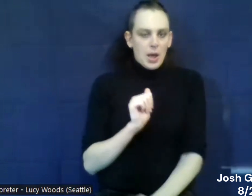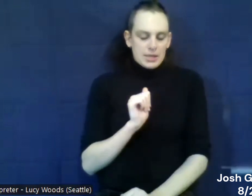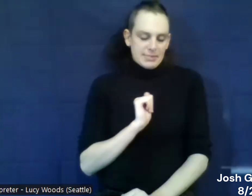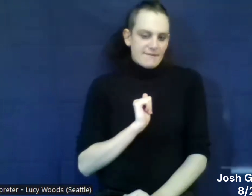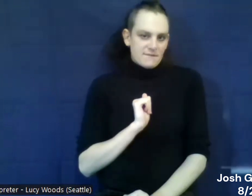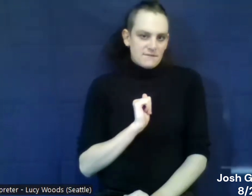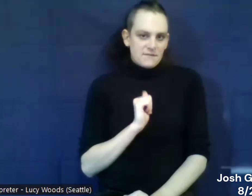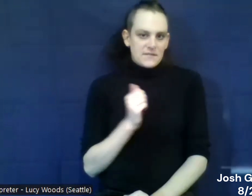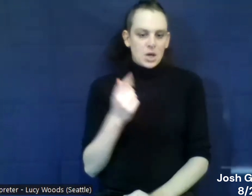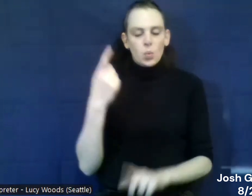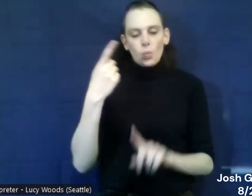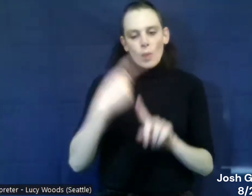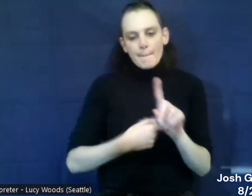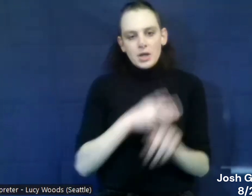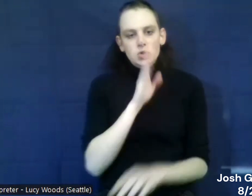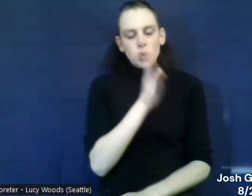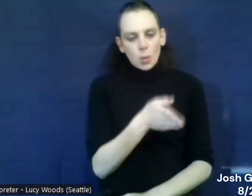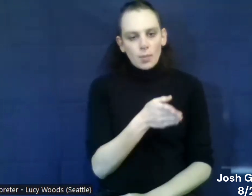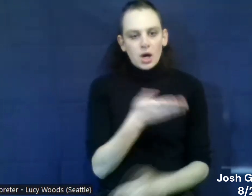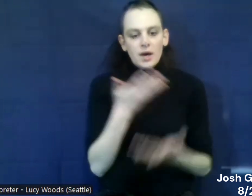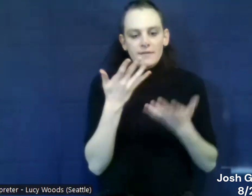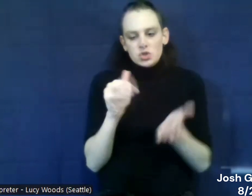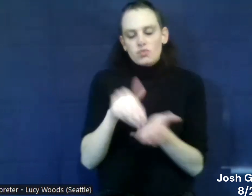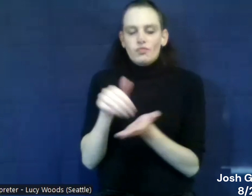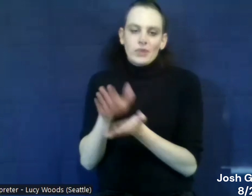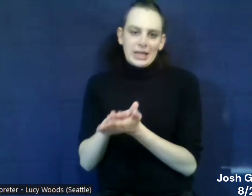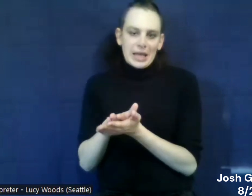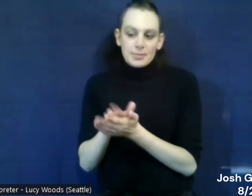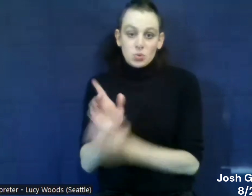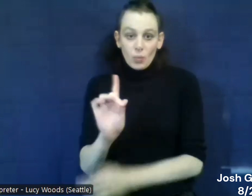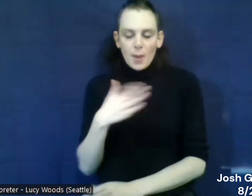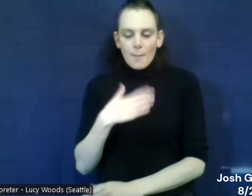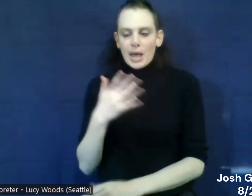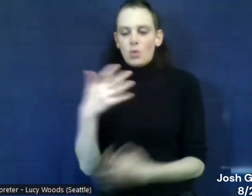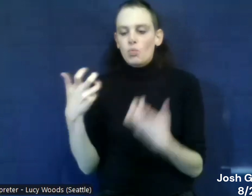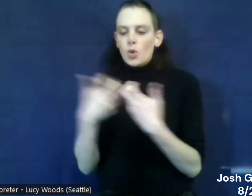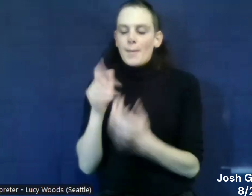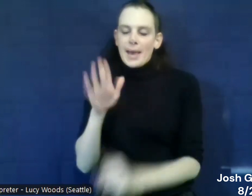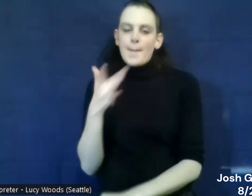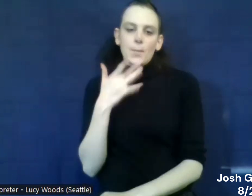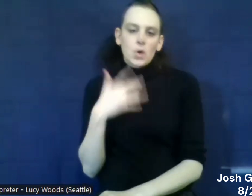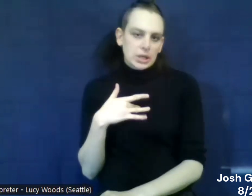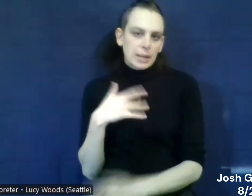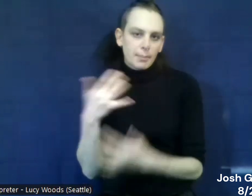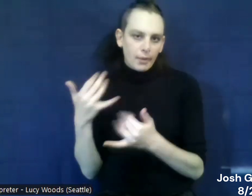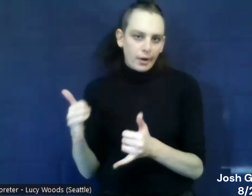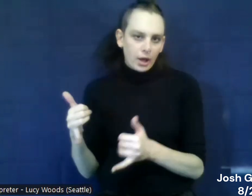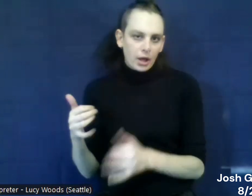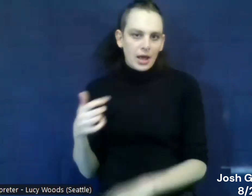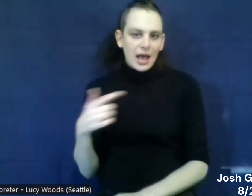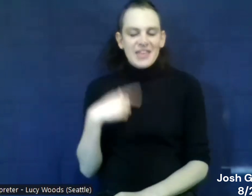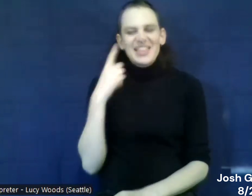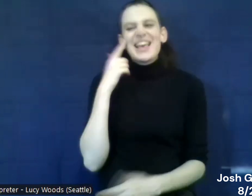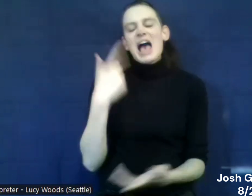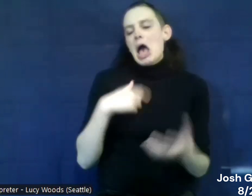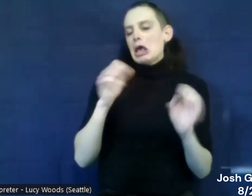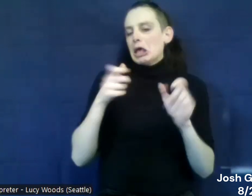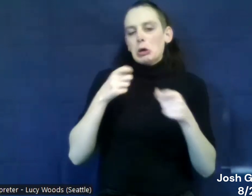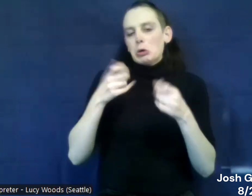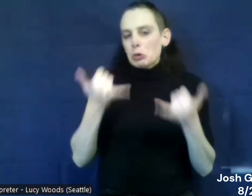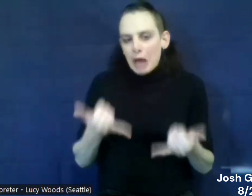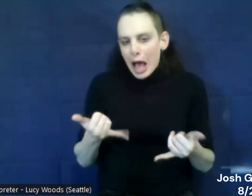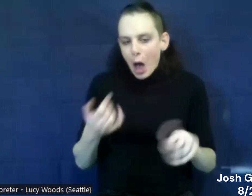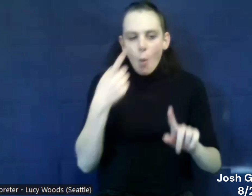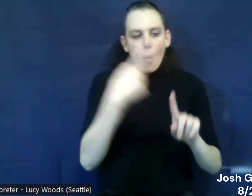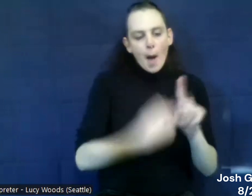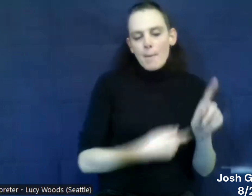then relapsed at my roommate's birthday because I was like, hey, I can probably control it now, right? I made it a